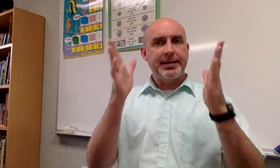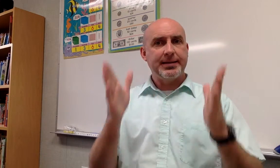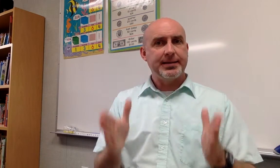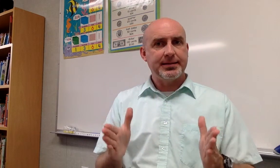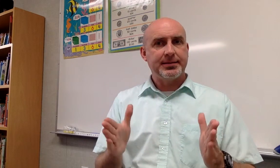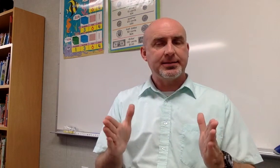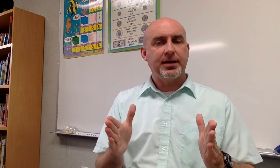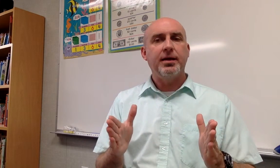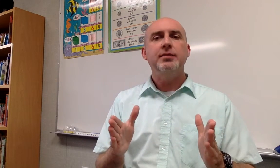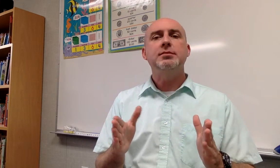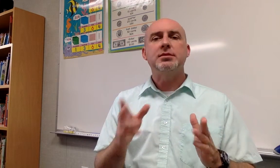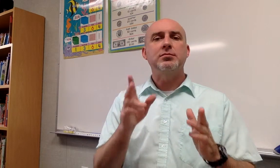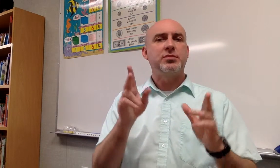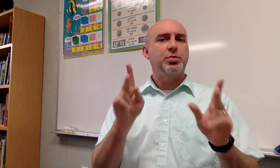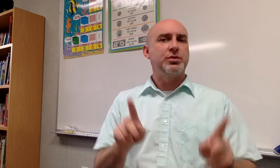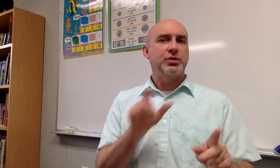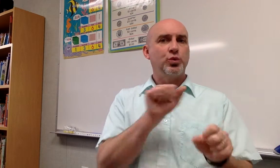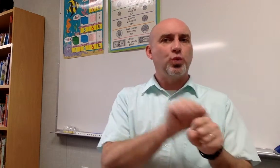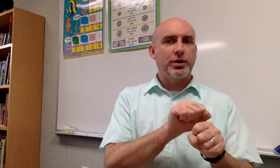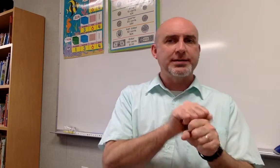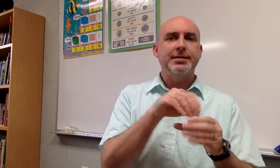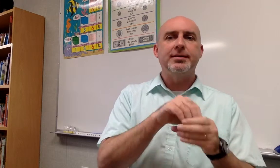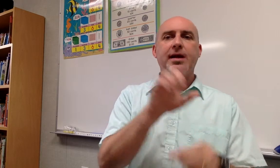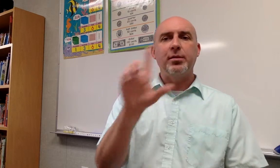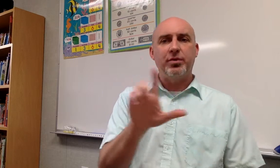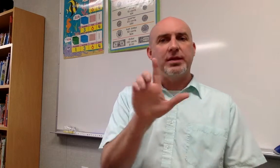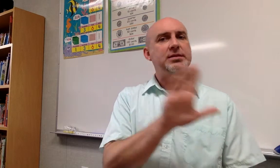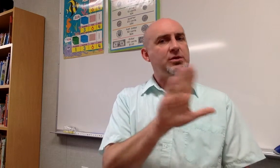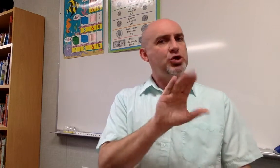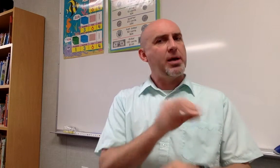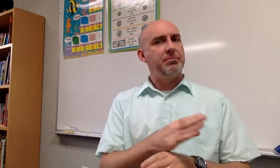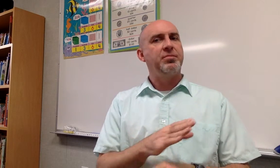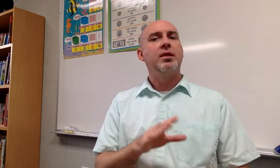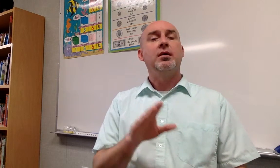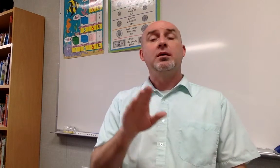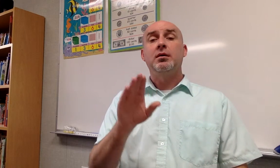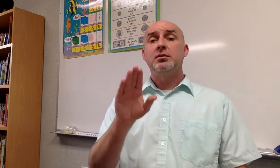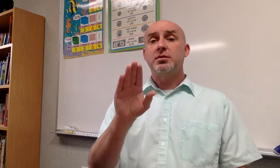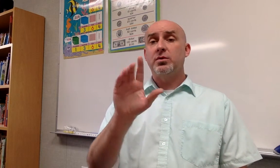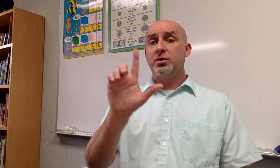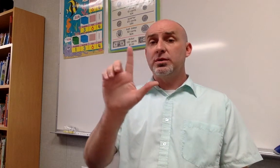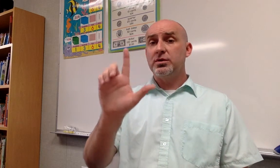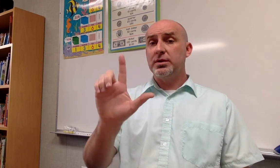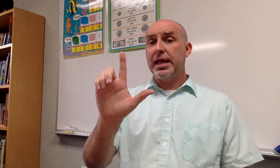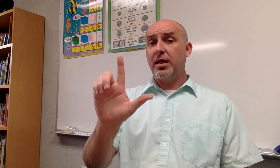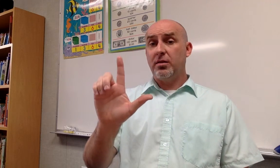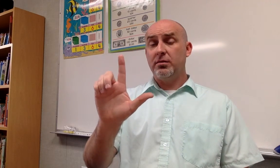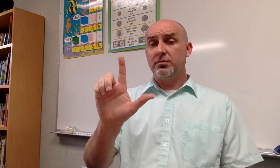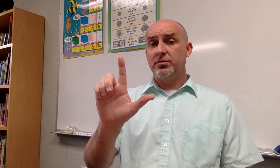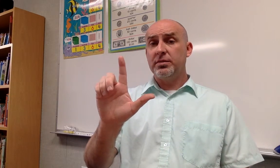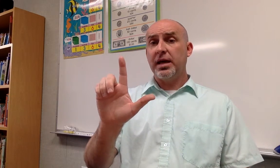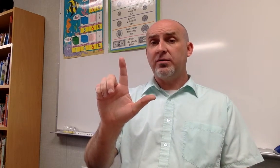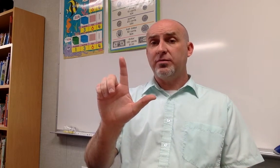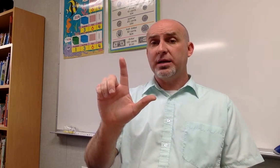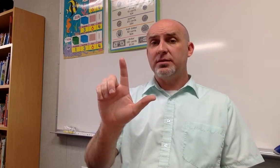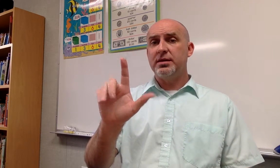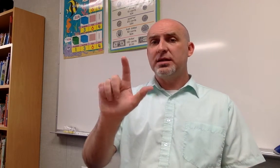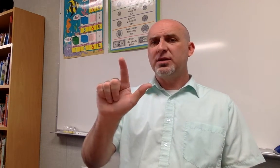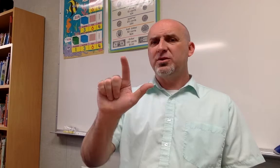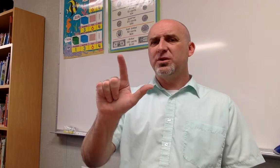librarian. Okay, it's the person who works in the library. That's their job. So you would do an L from the alphabet. You can